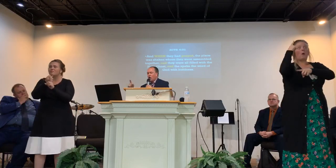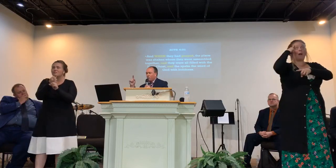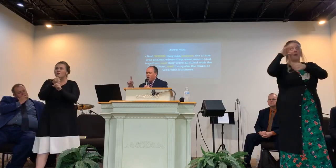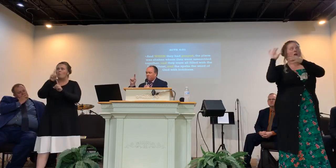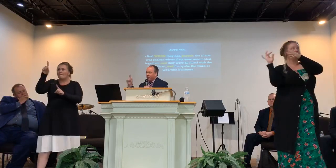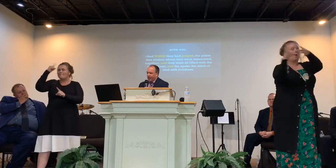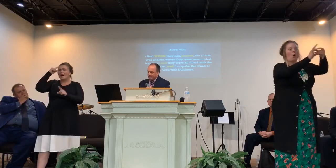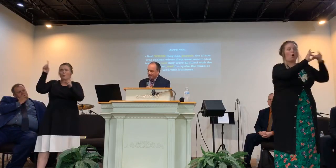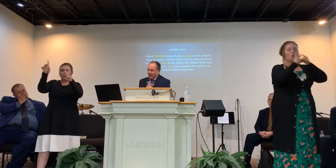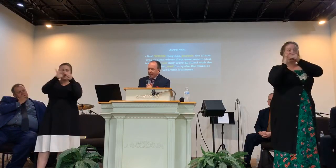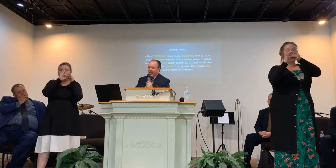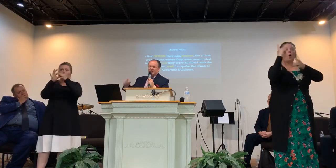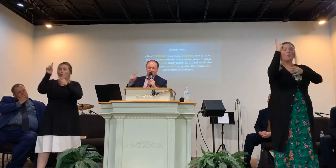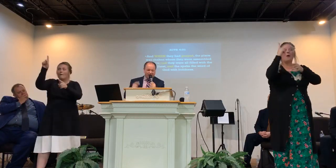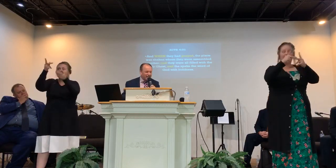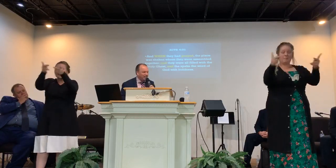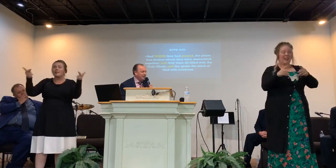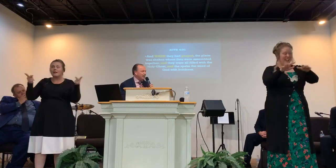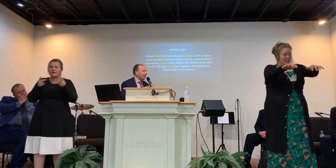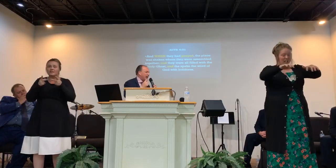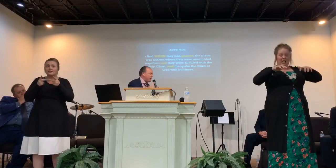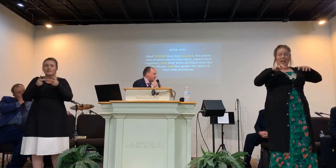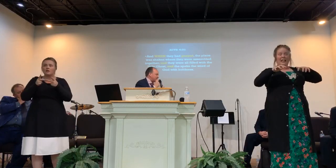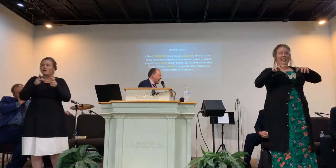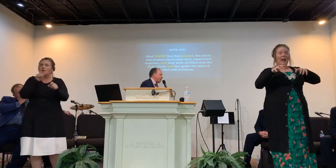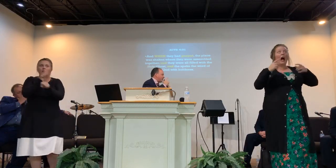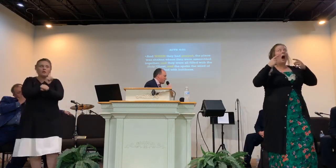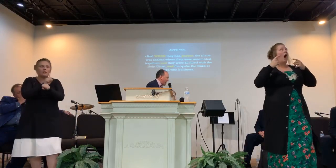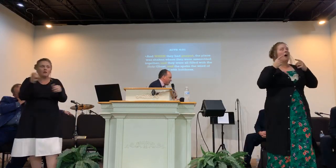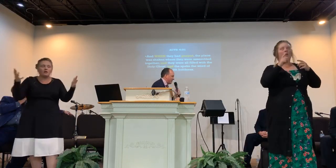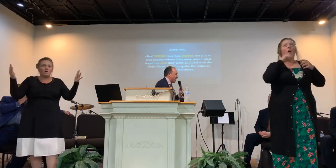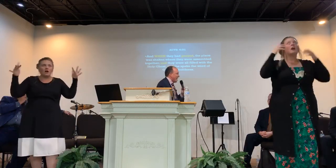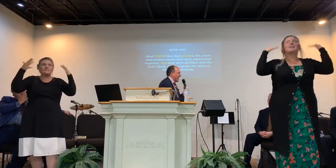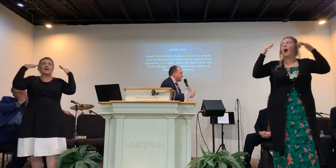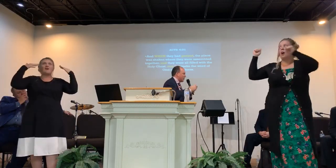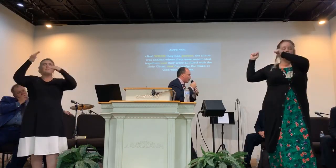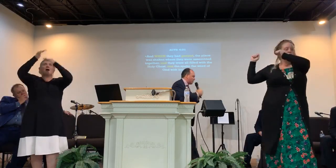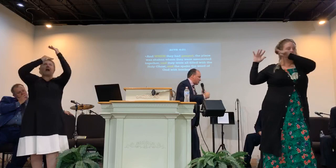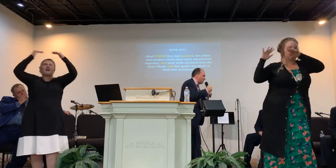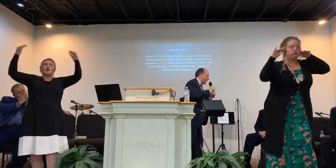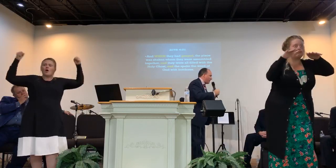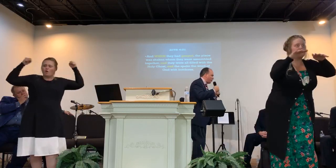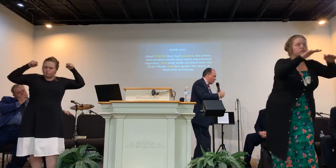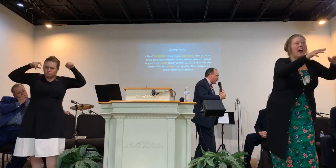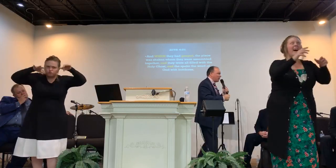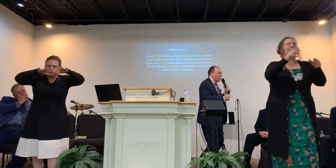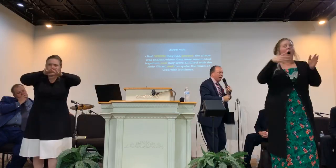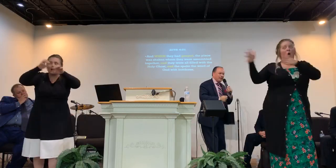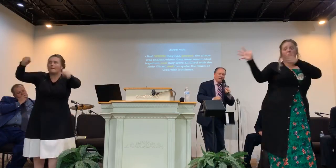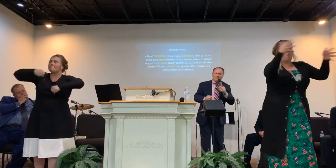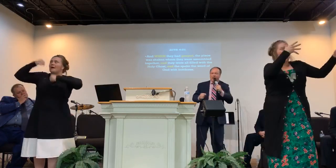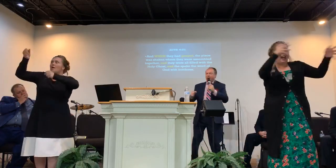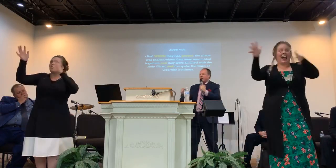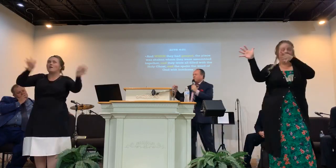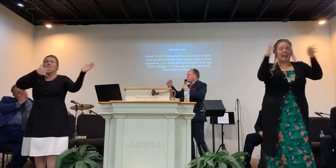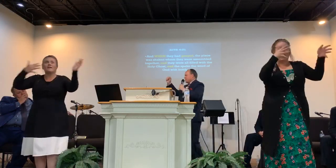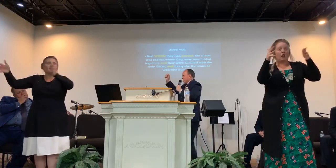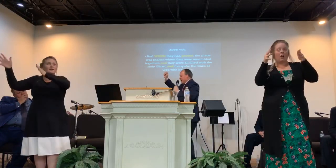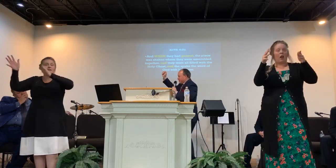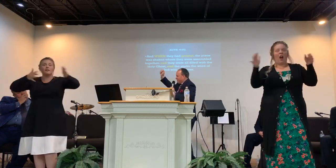one accord, in one place. And suddenly there came a sound from heaven as of a rushing mighty wind.